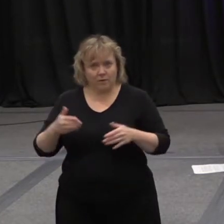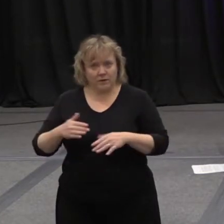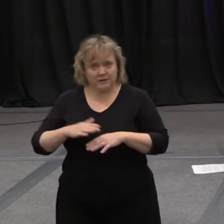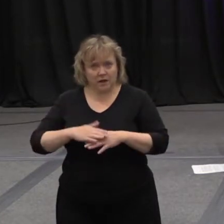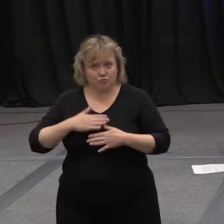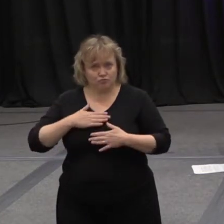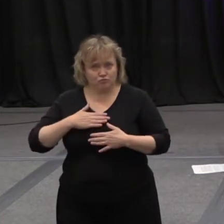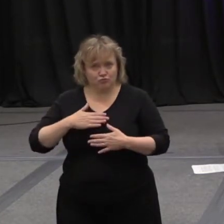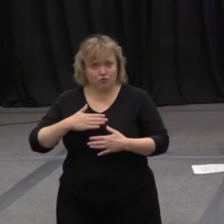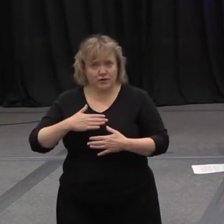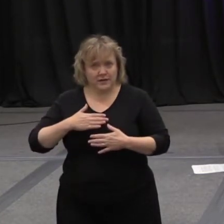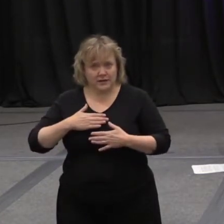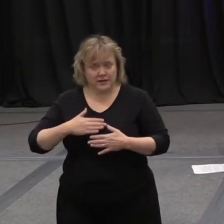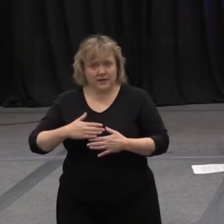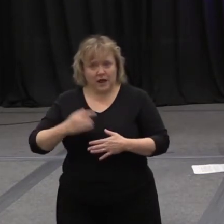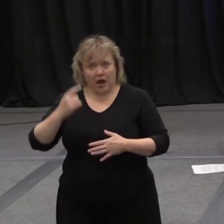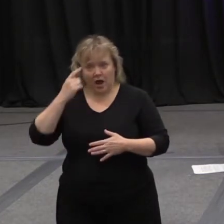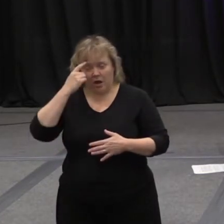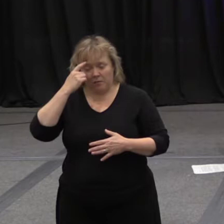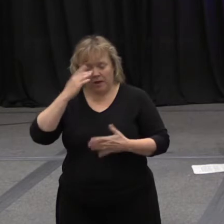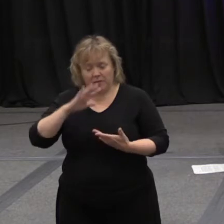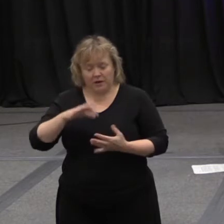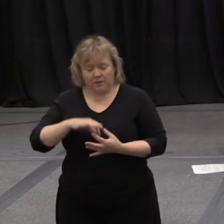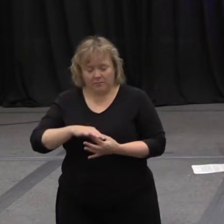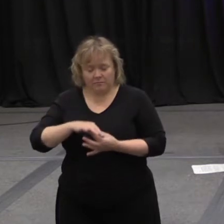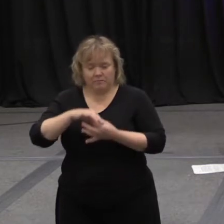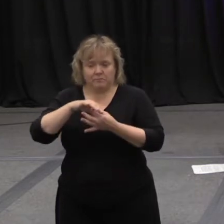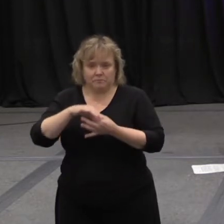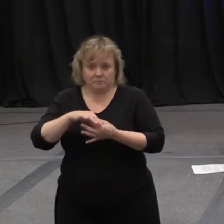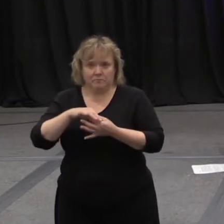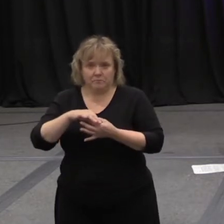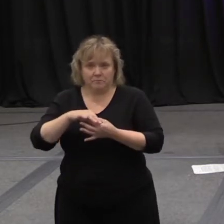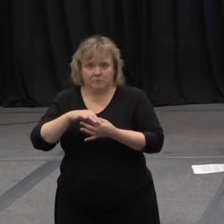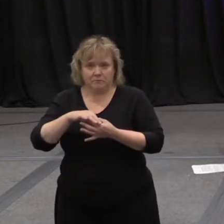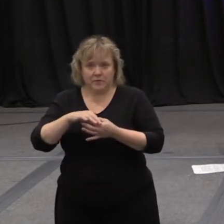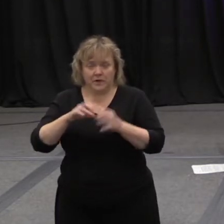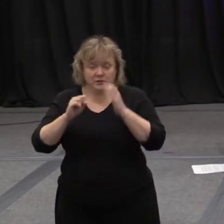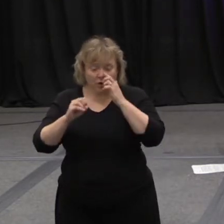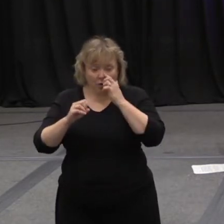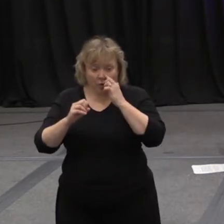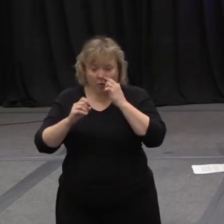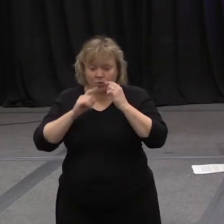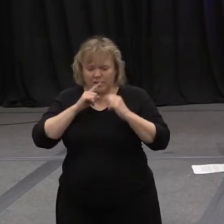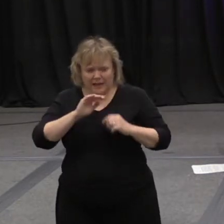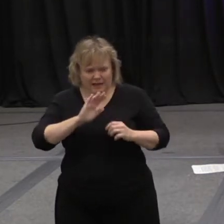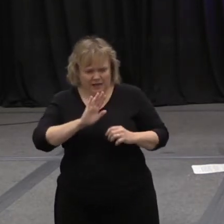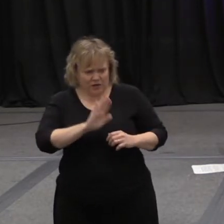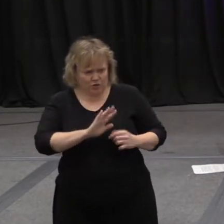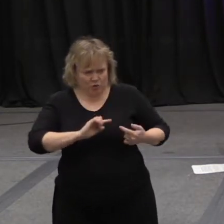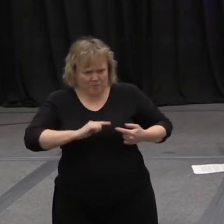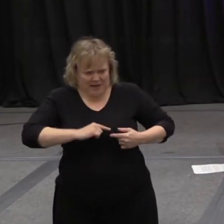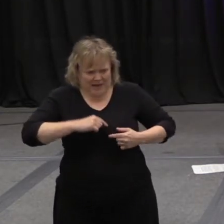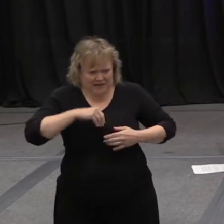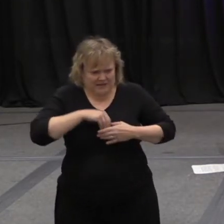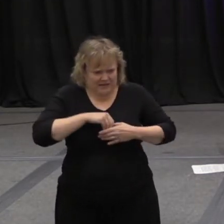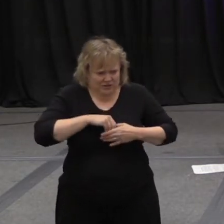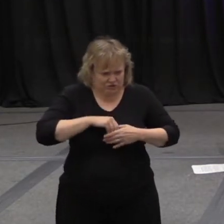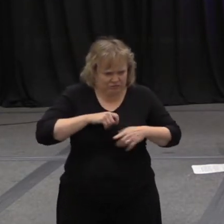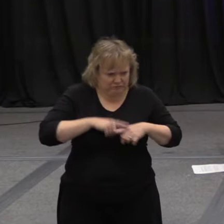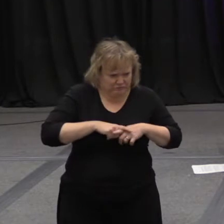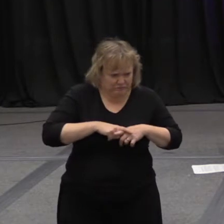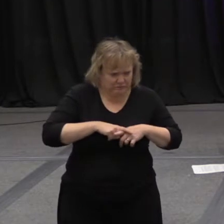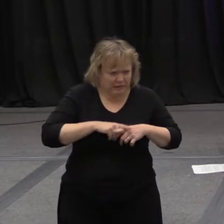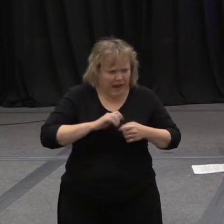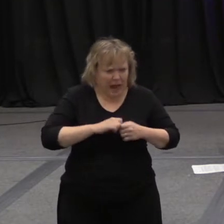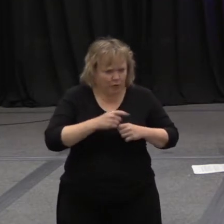minds. And I observe how I do my pain, and you observe how you do your pain, and you do your pain, and we all do our